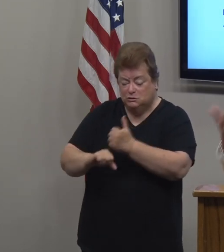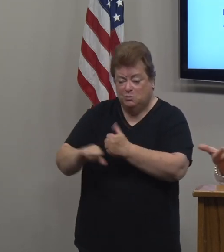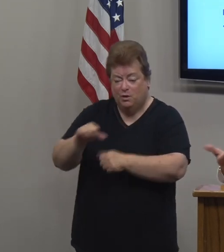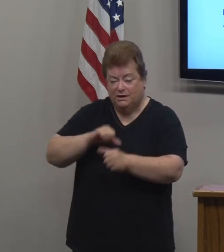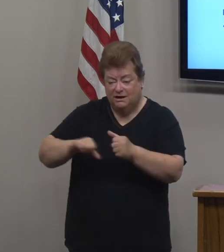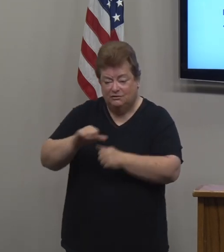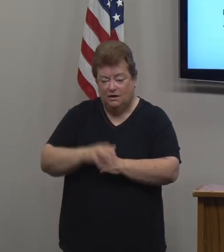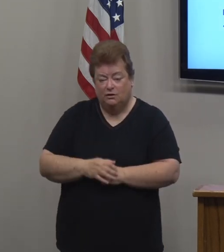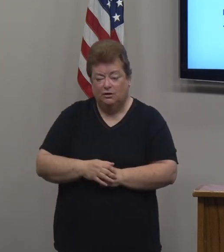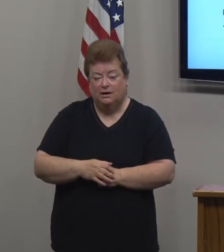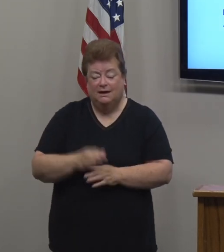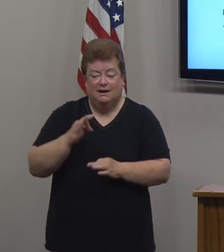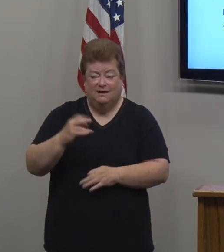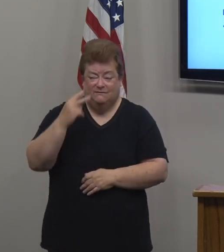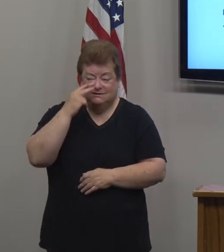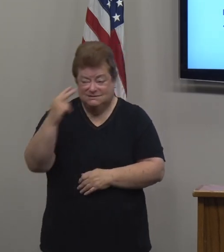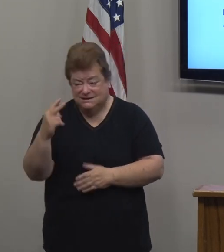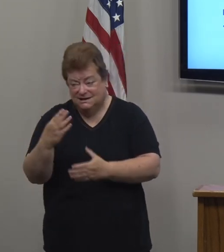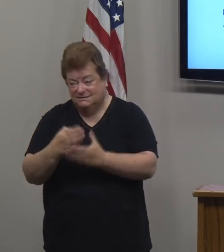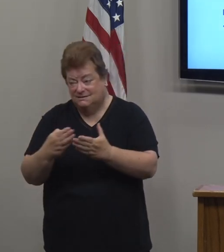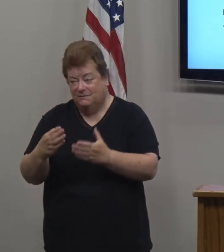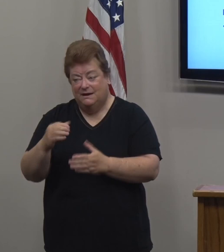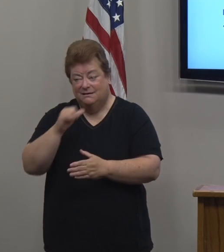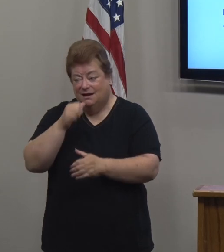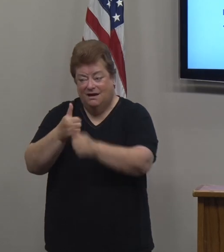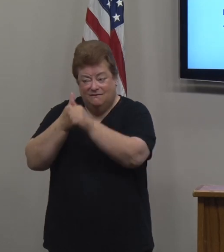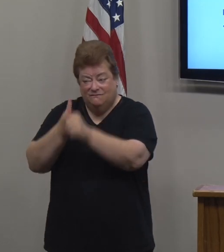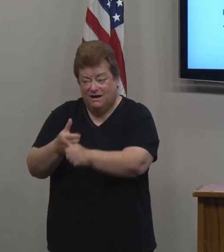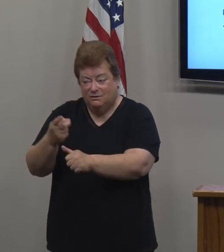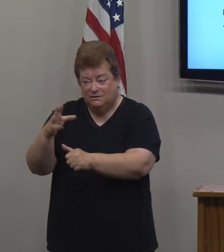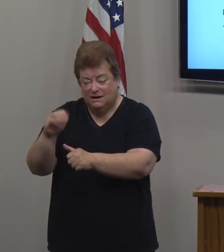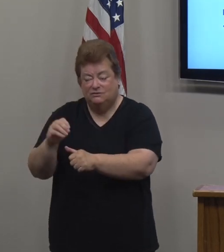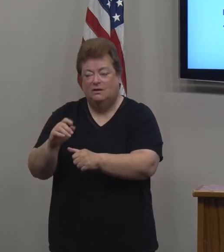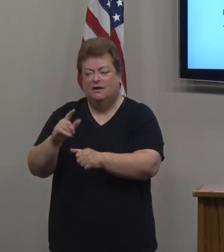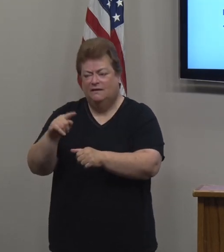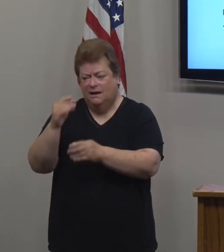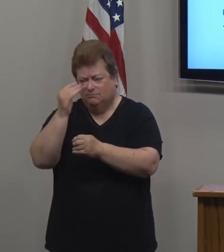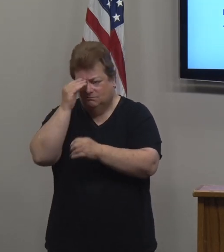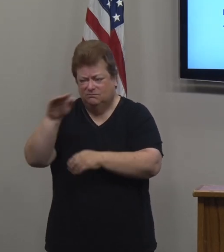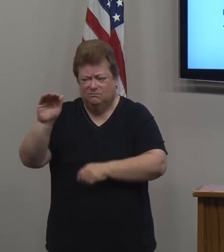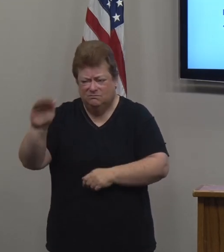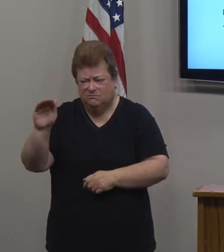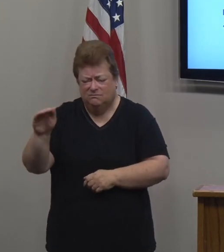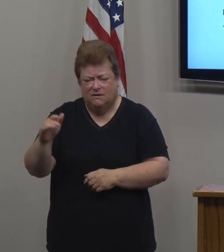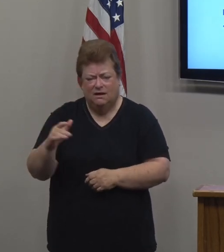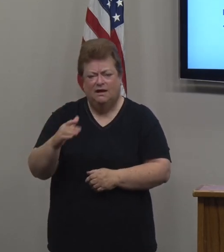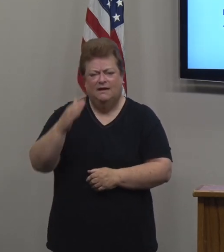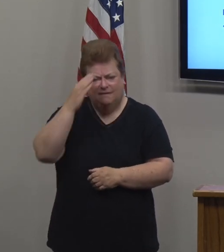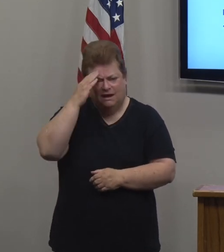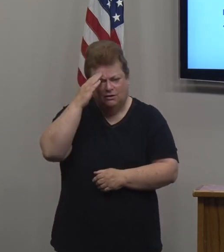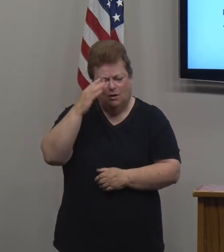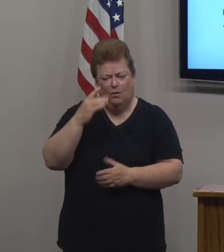and calling out when they see signs of people not taking it seriously, because they know it's at risk. They